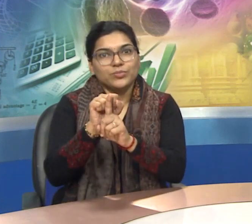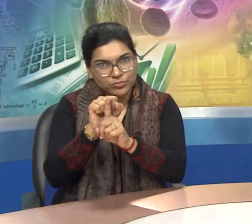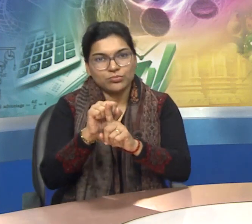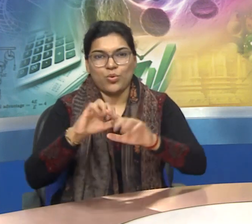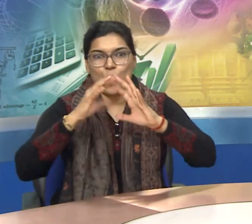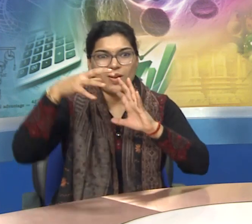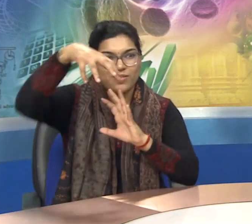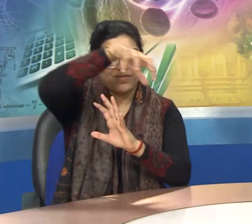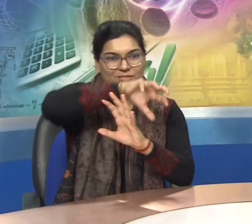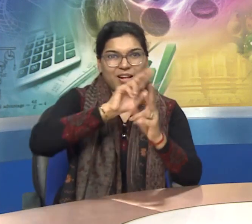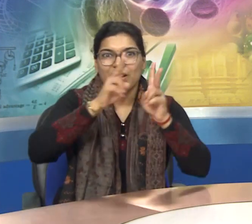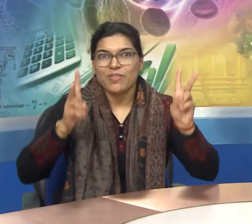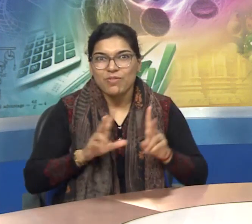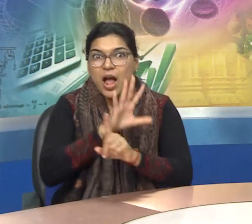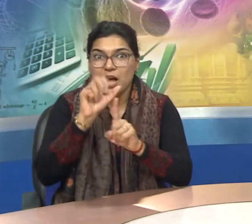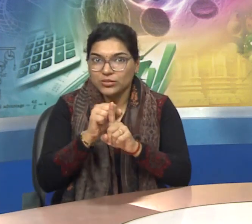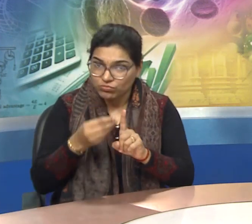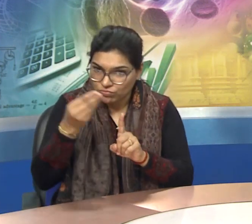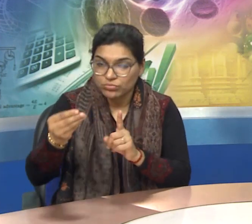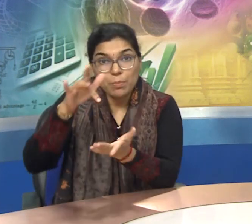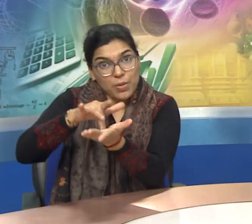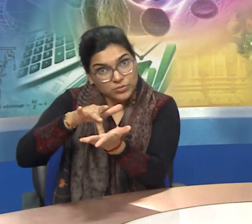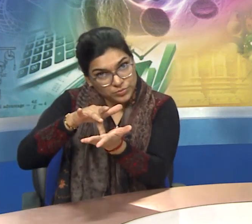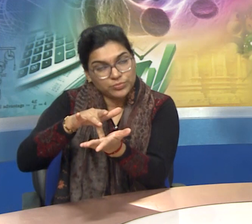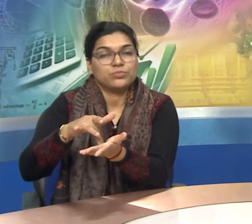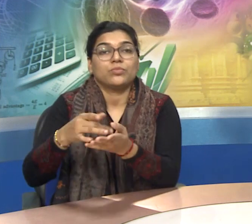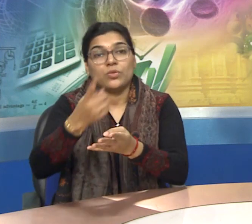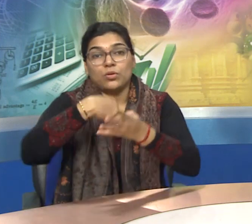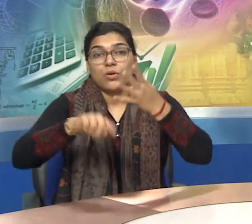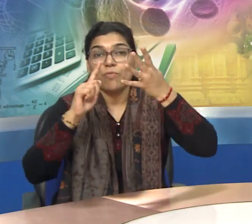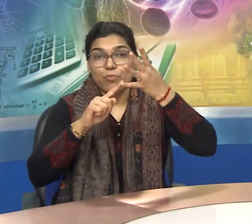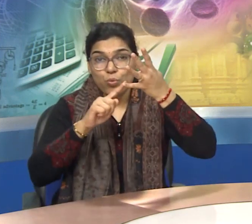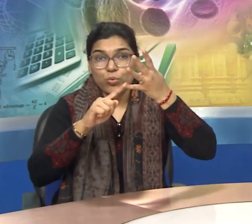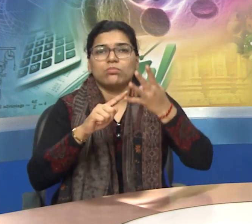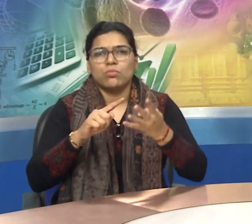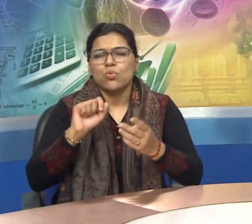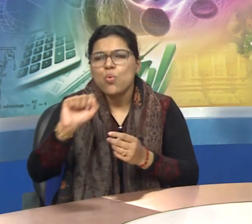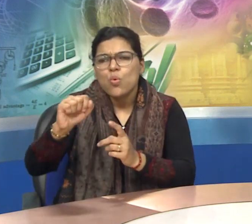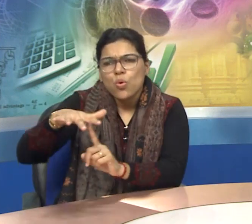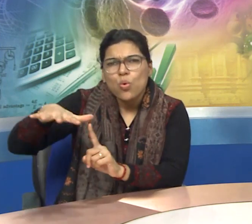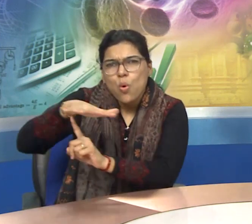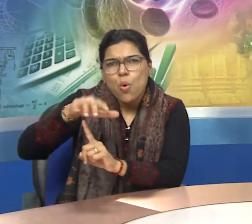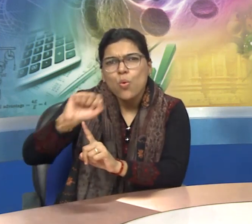is Center for Culture. And the fourth point